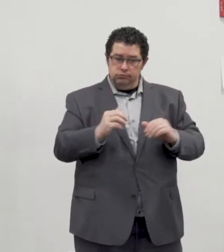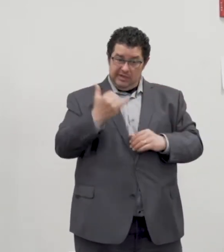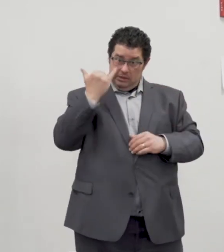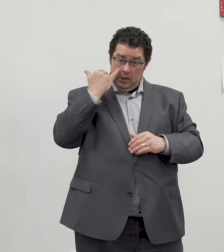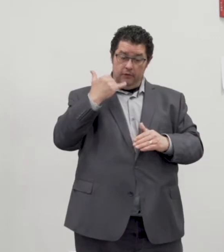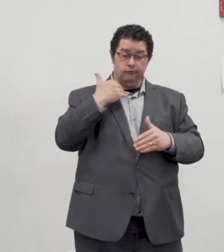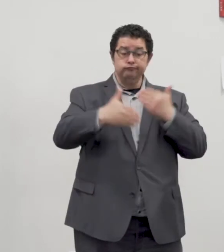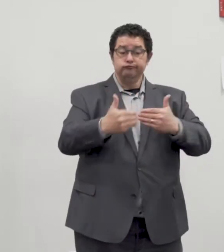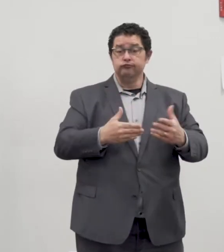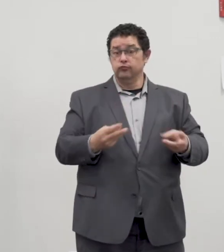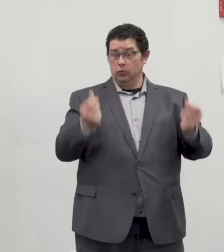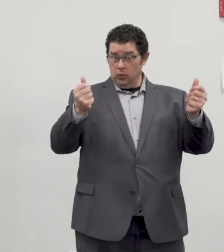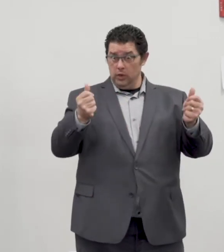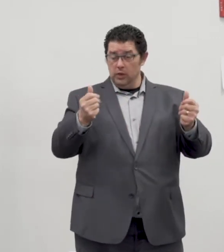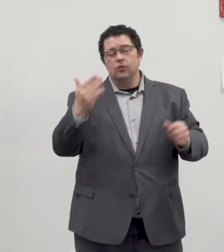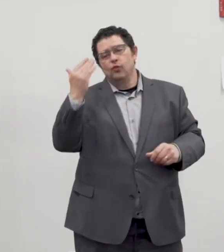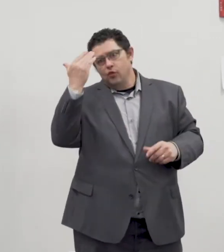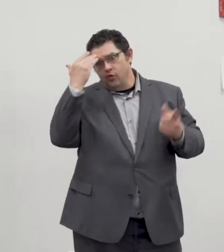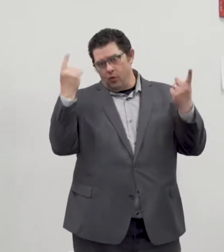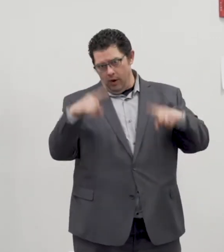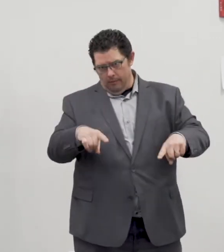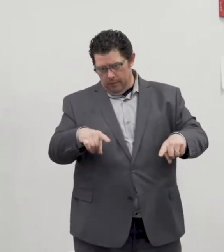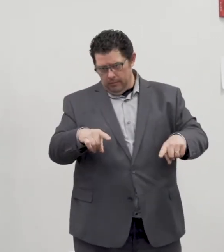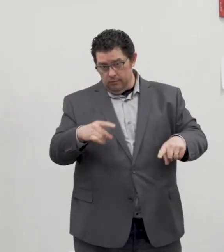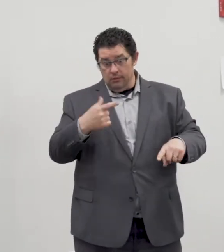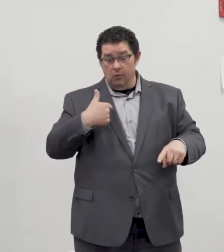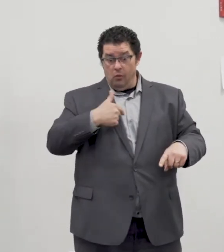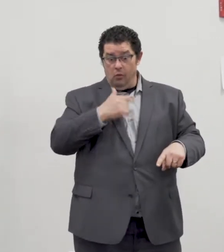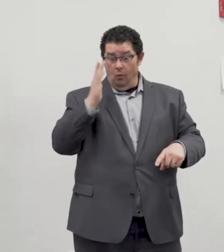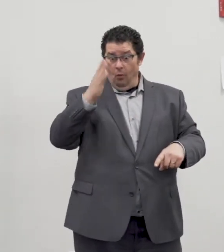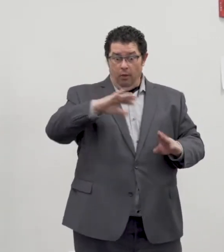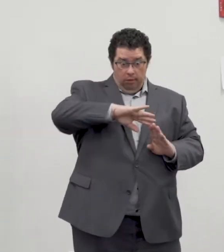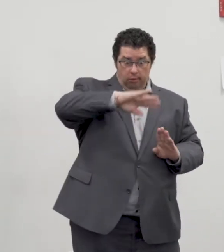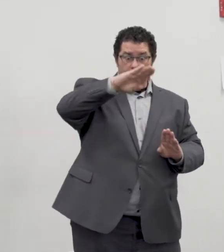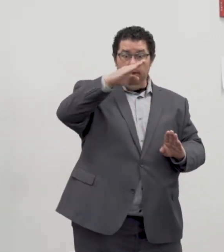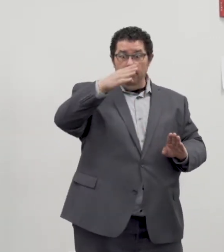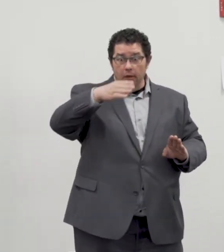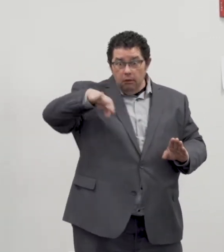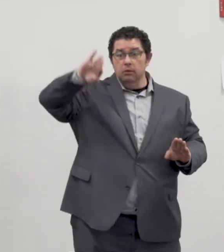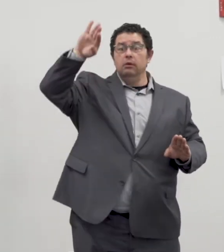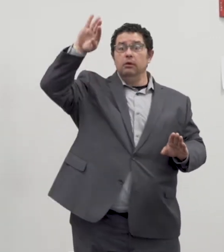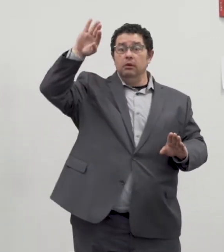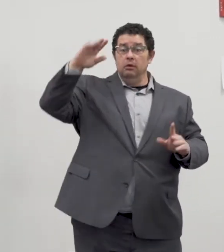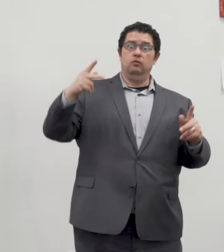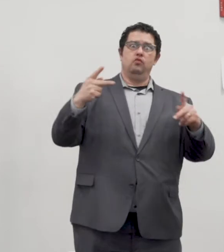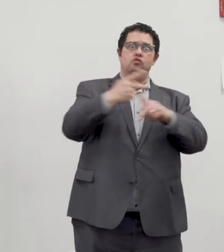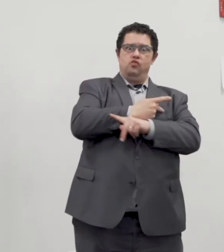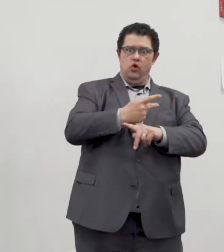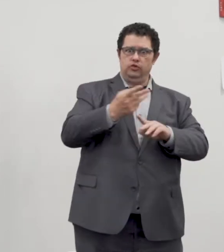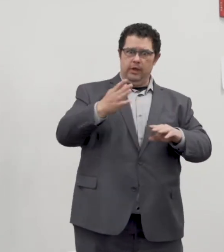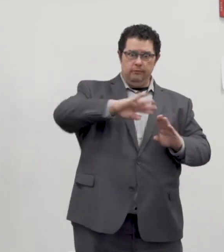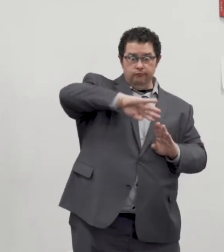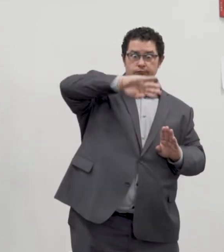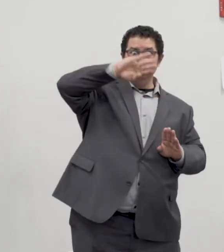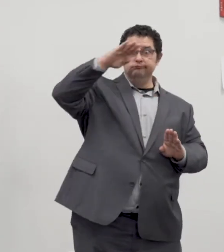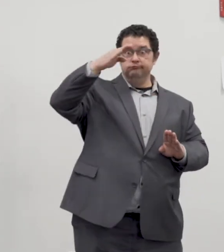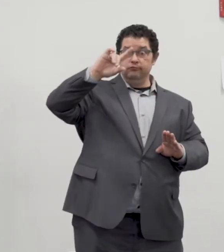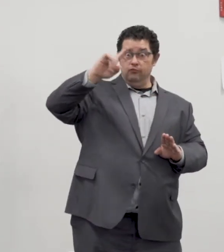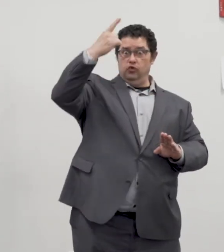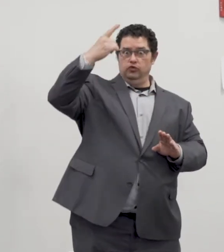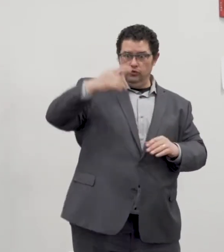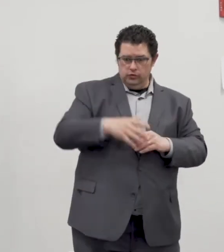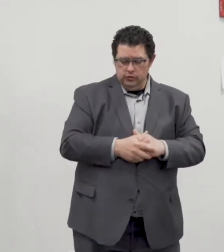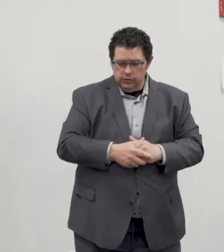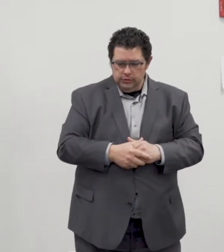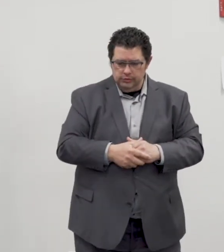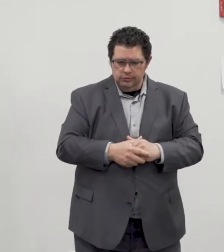can happen. We can have a second wave, and it can be much worse than the first wave. More lives lost and a much